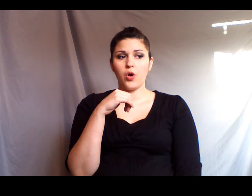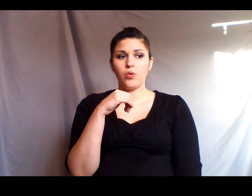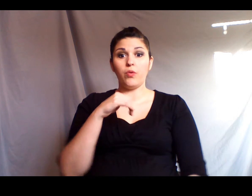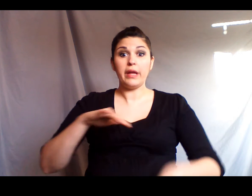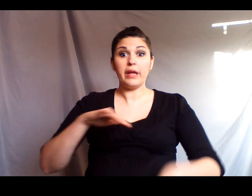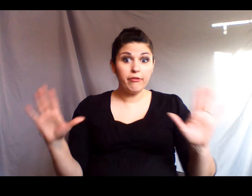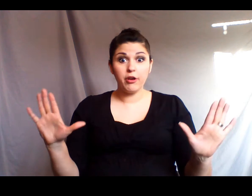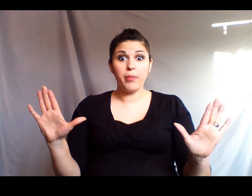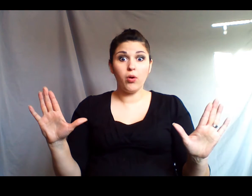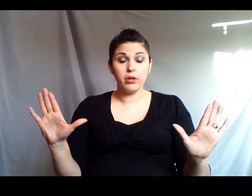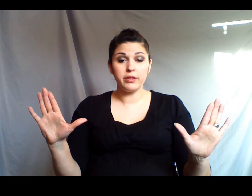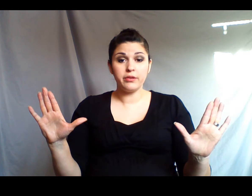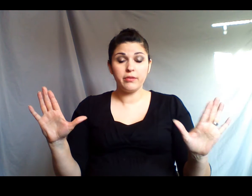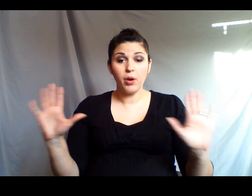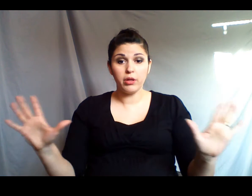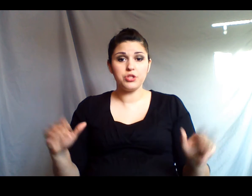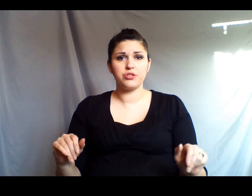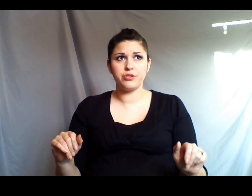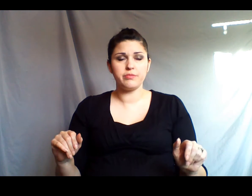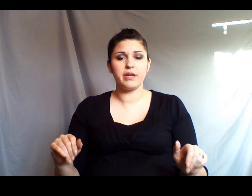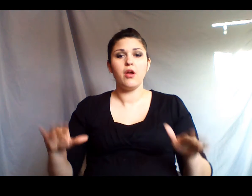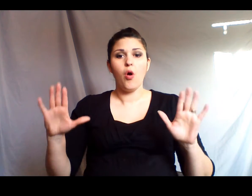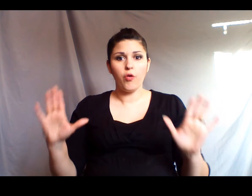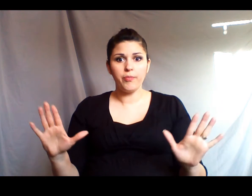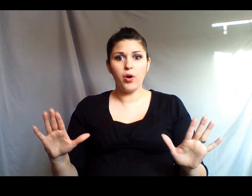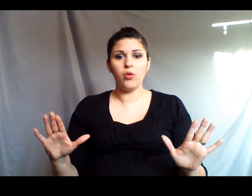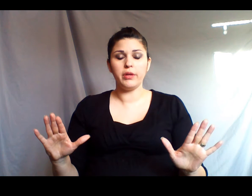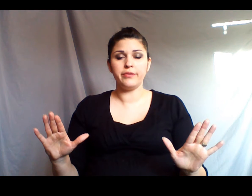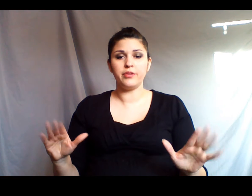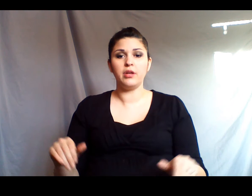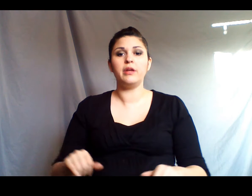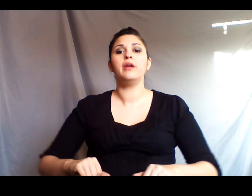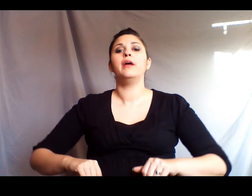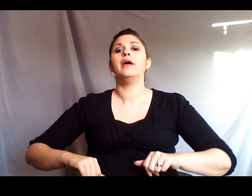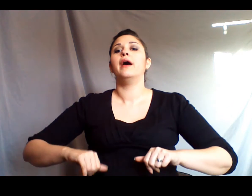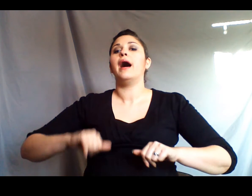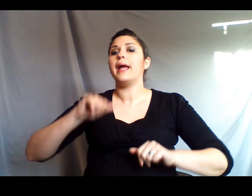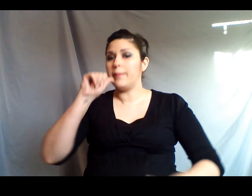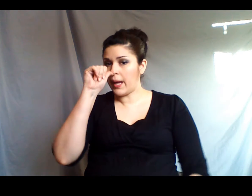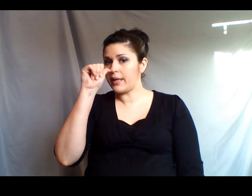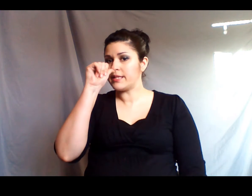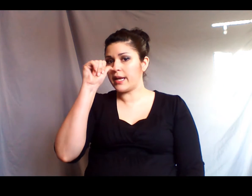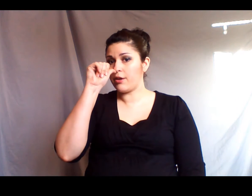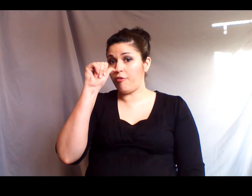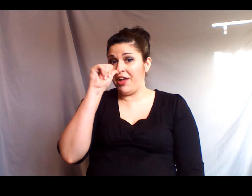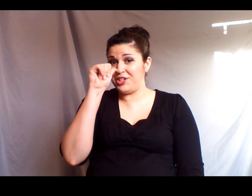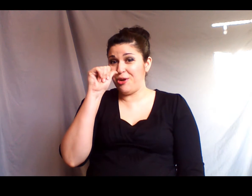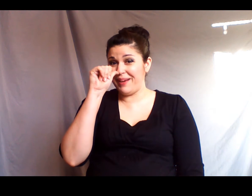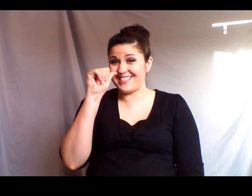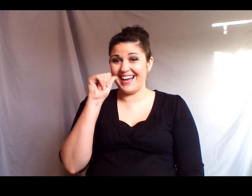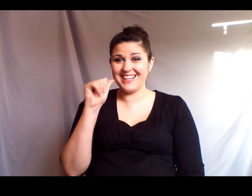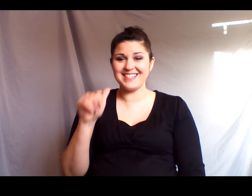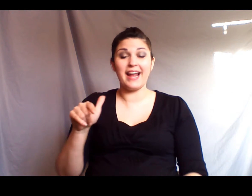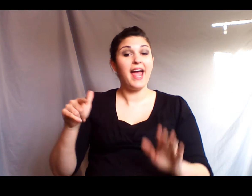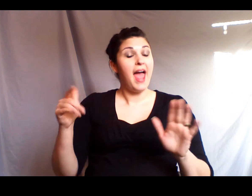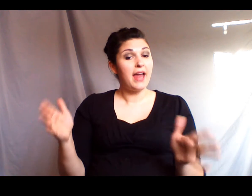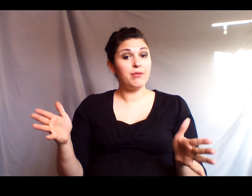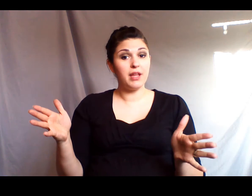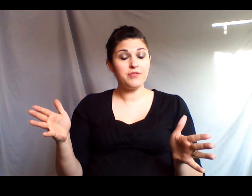So if you're Polish, or from Poland, I am not intending to offend you by signing the sign. And I would love to